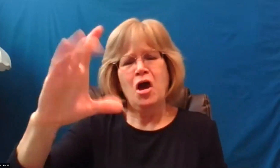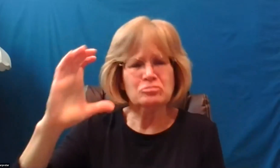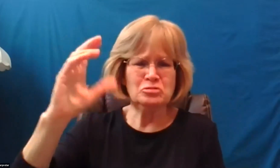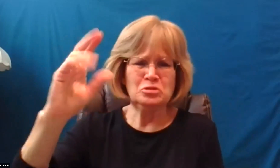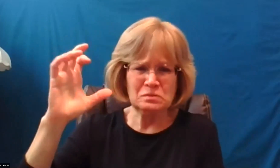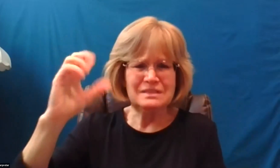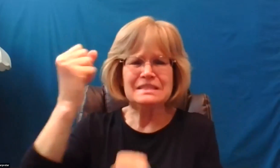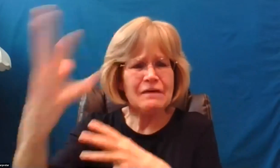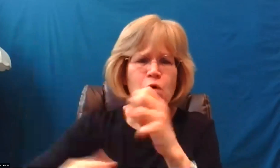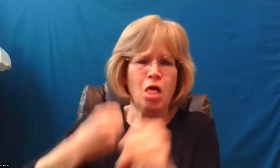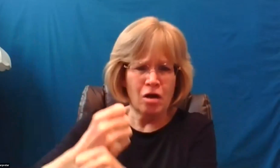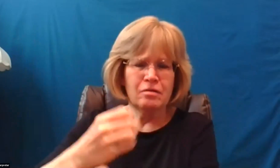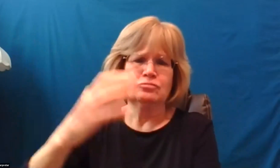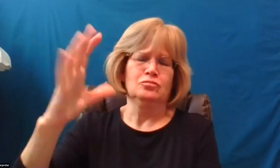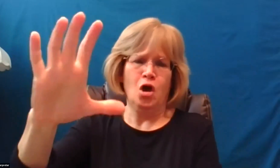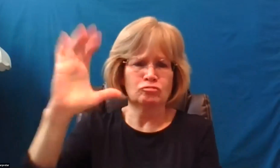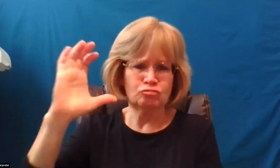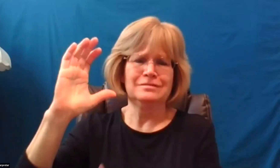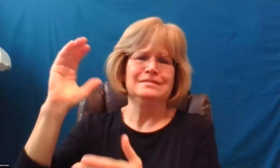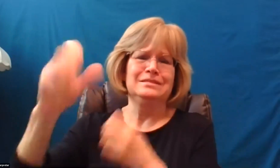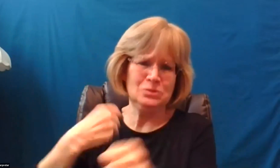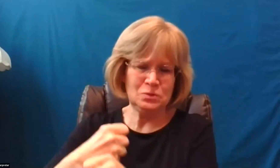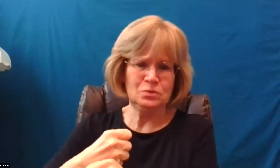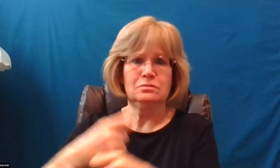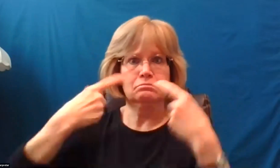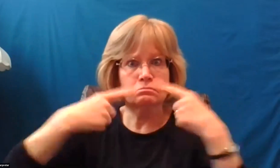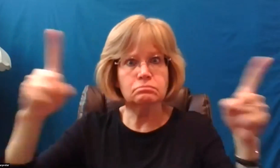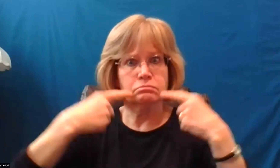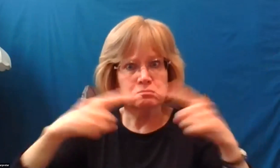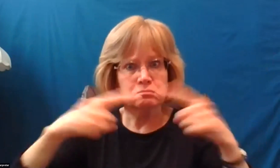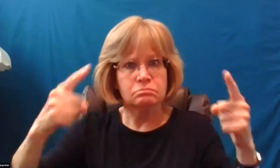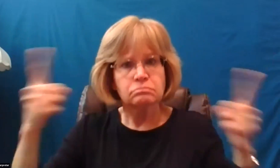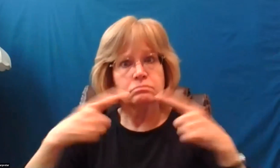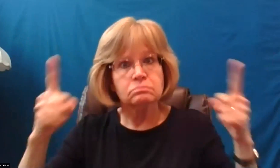centuries. You're giving plenty of advance notice is God's well-practiced MO.